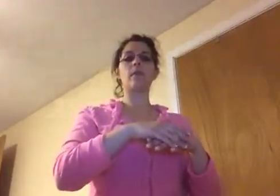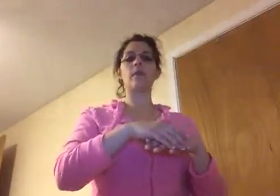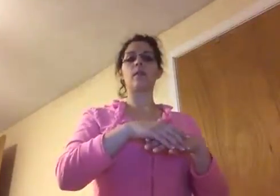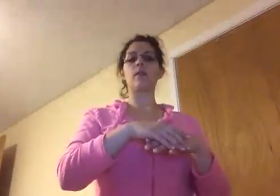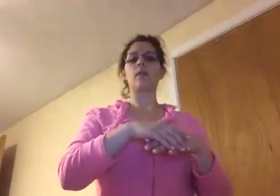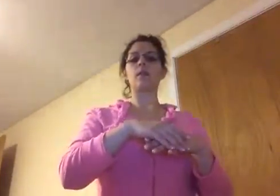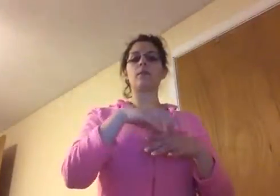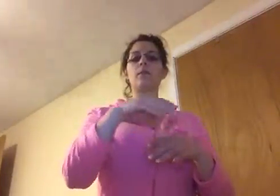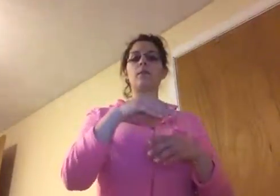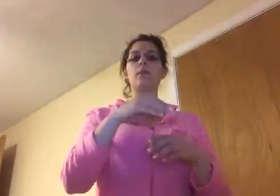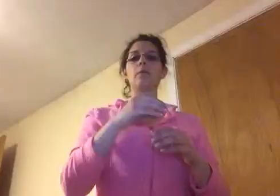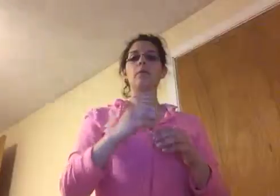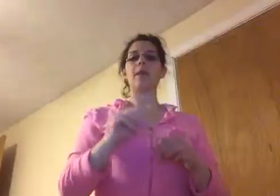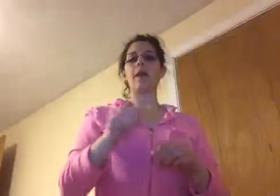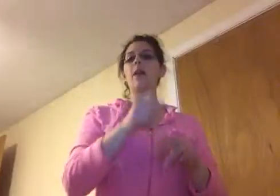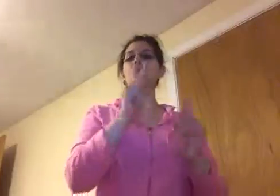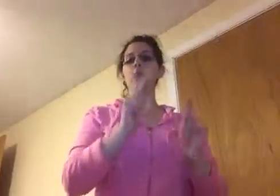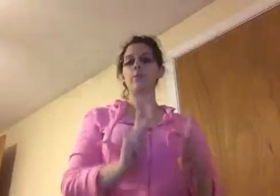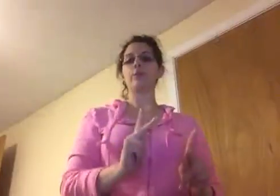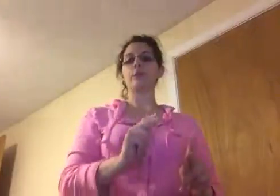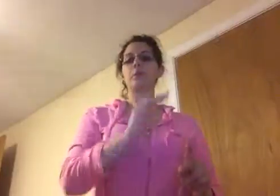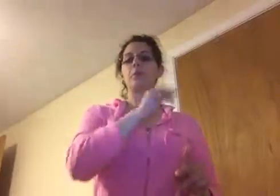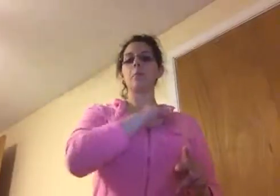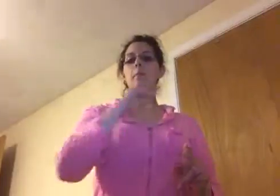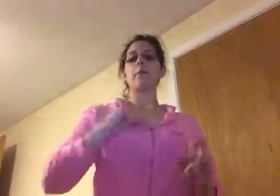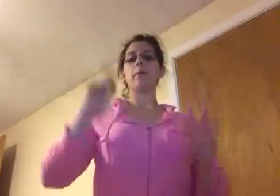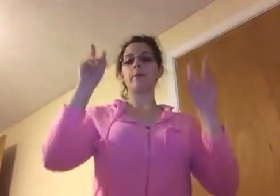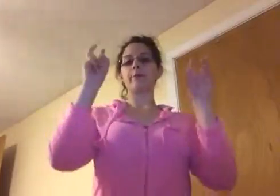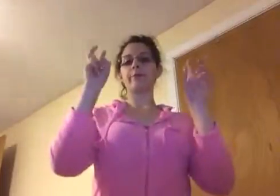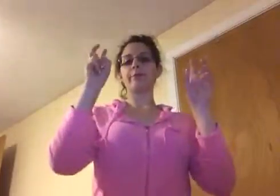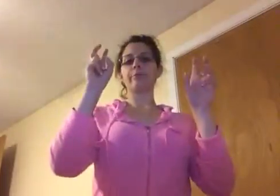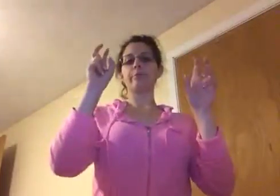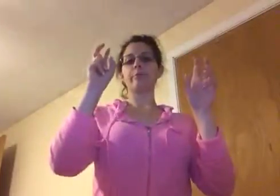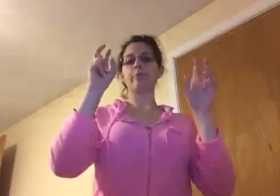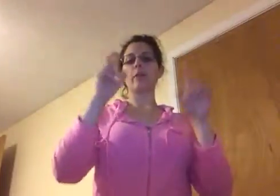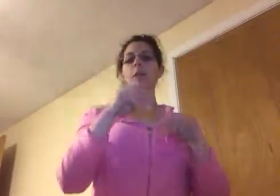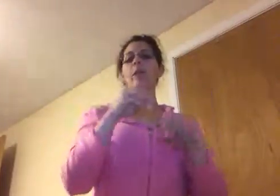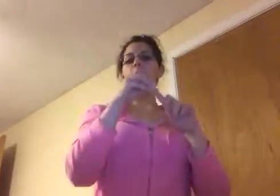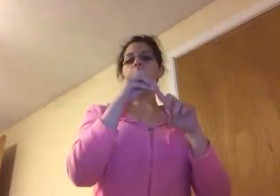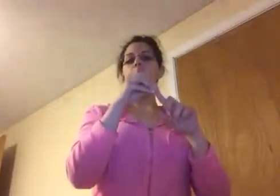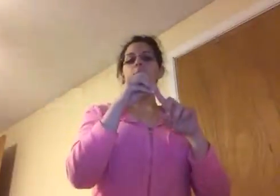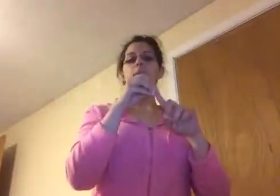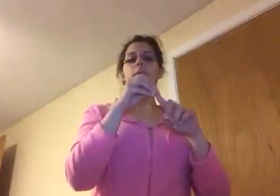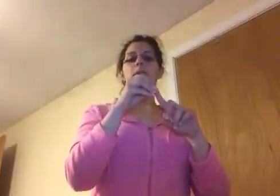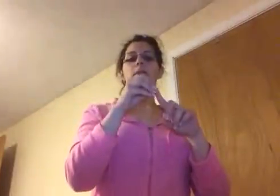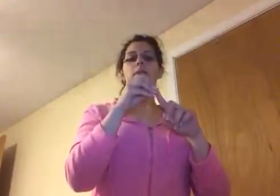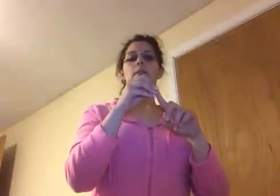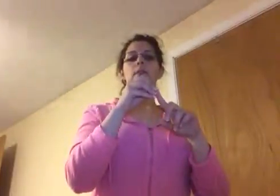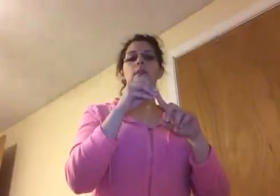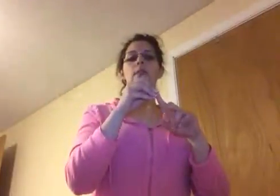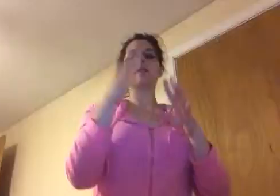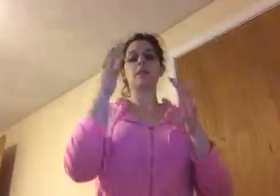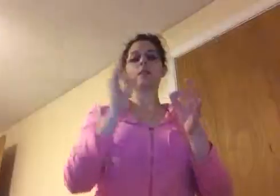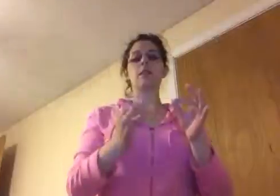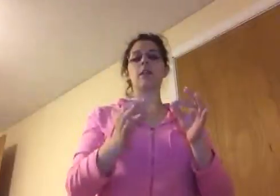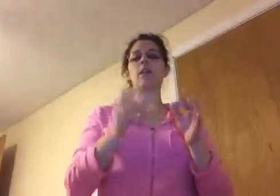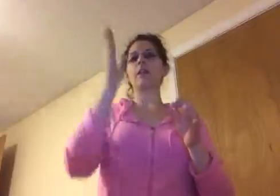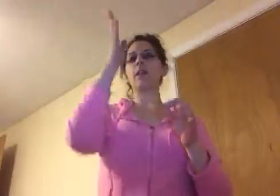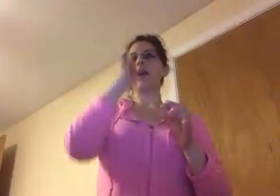turn and decide to shun God, and you would go to either purgatory or hell. So the good news is, if you're a member of the elect, you still need to do